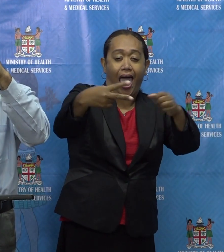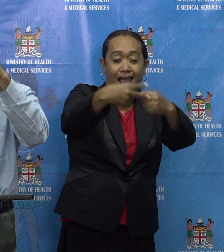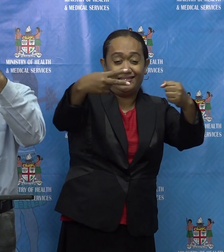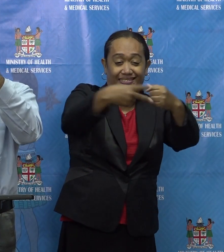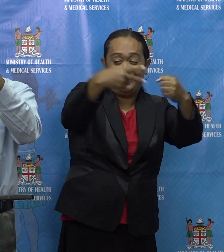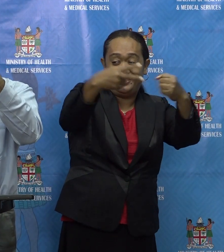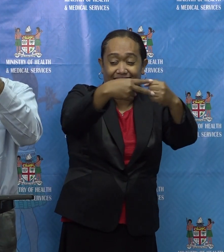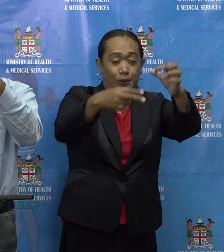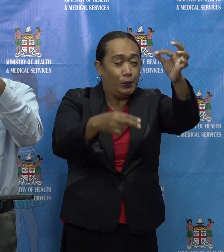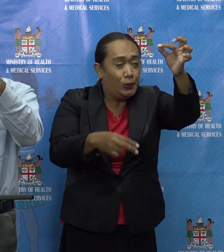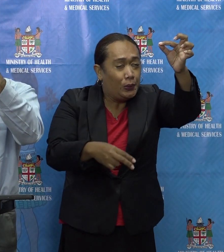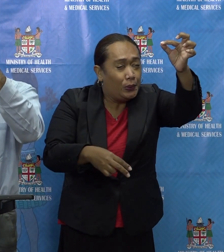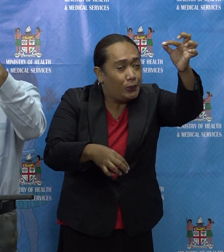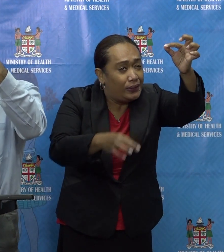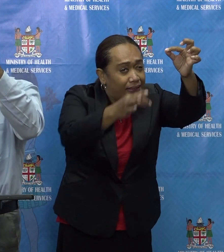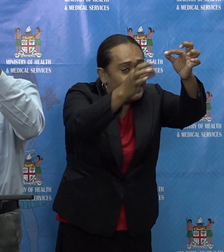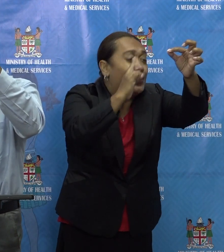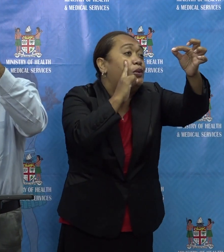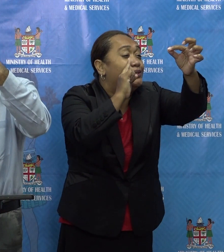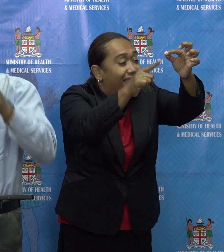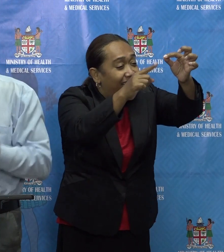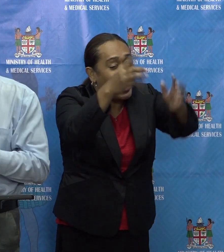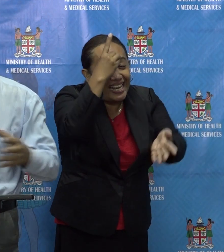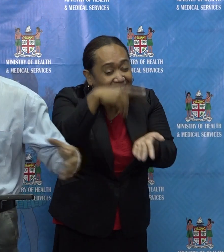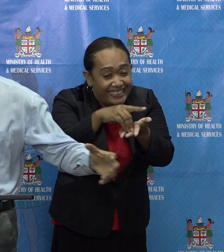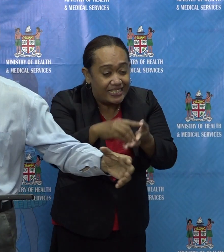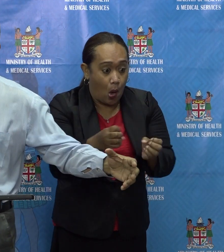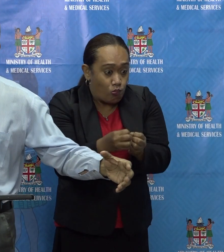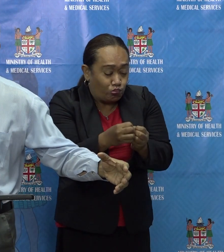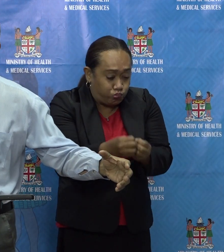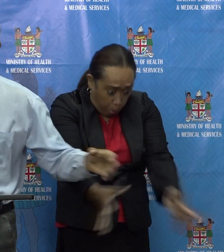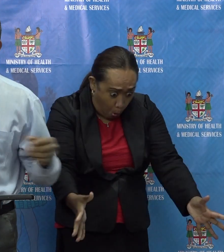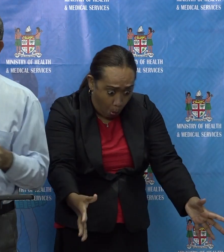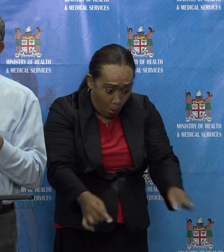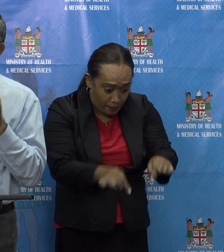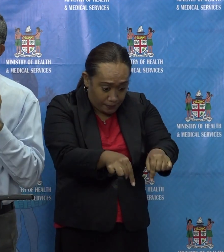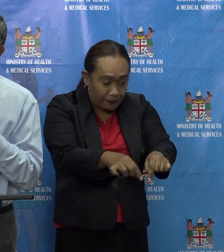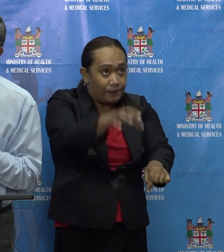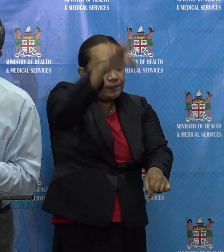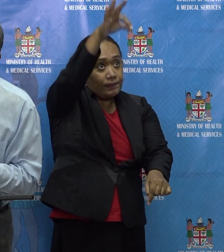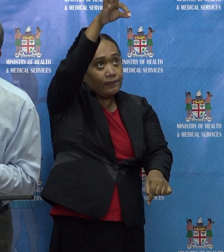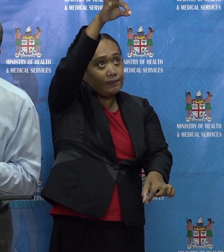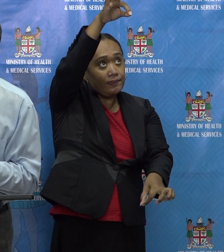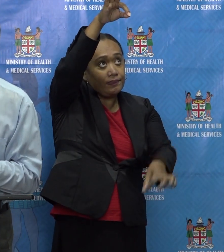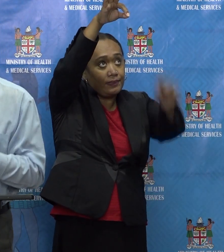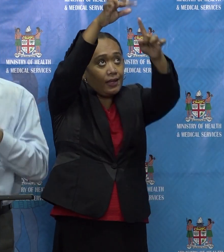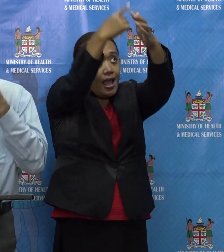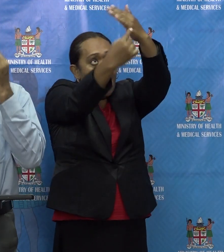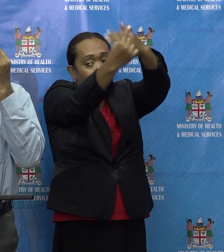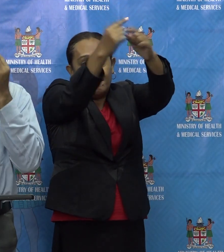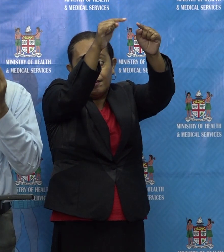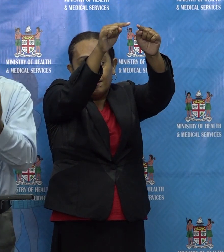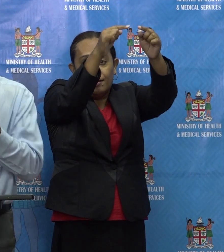Said. When you see the disease exploding at the bottom here, then all the rare events